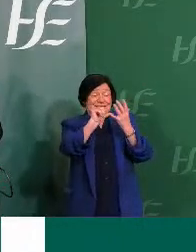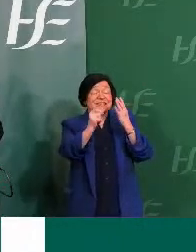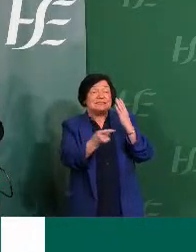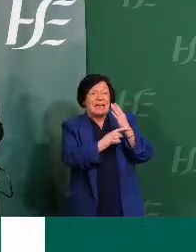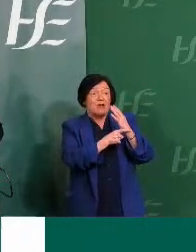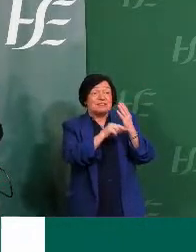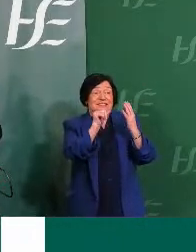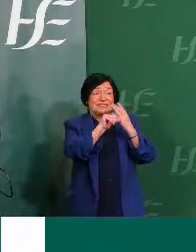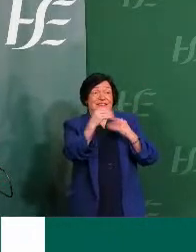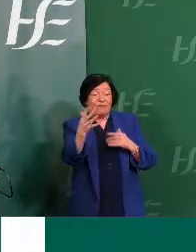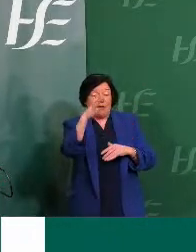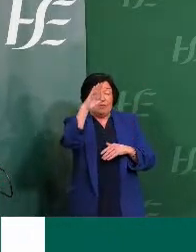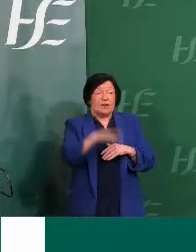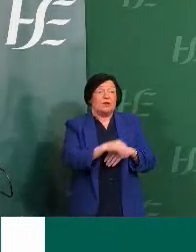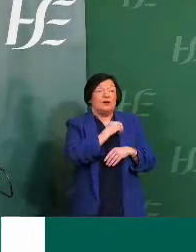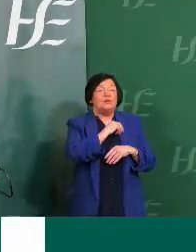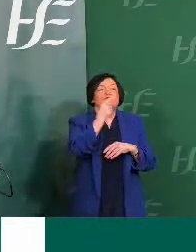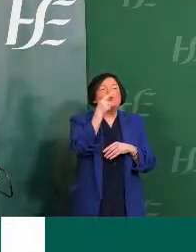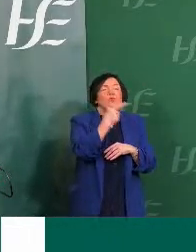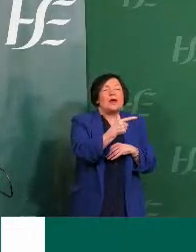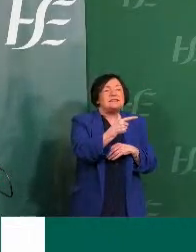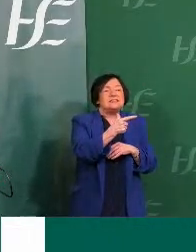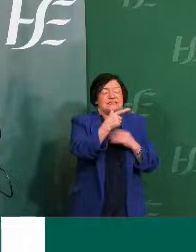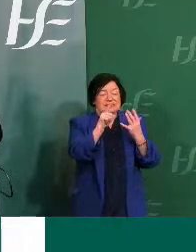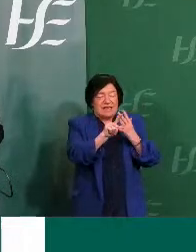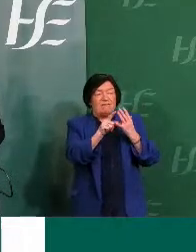last year down to